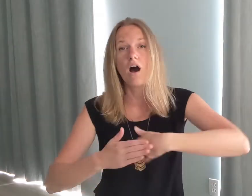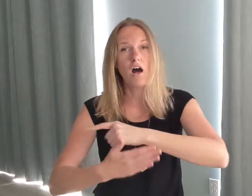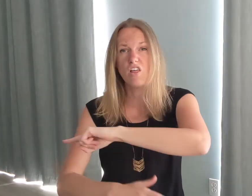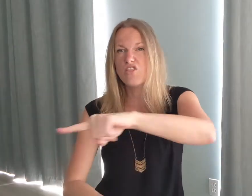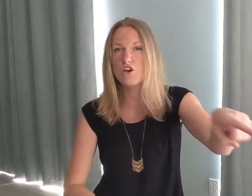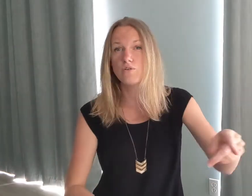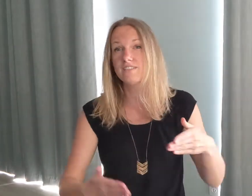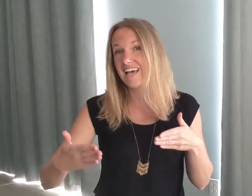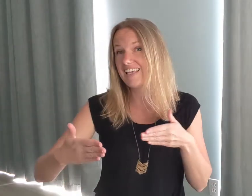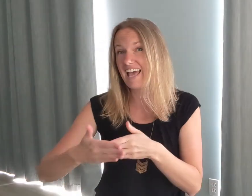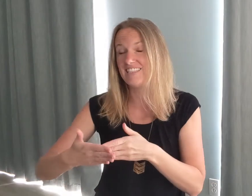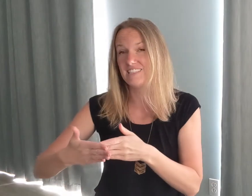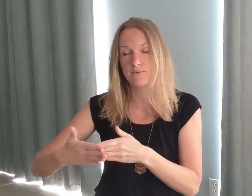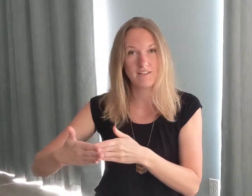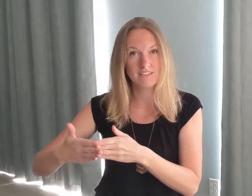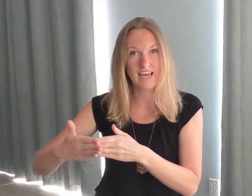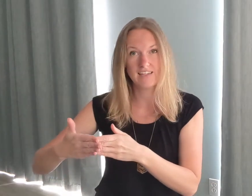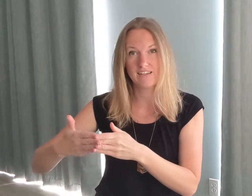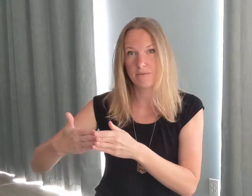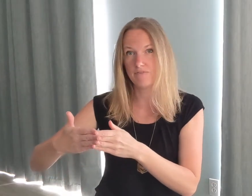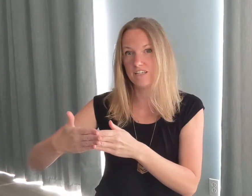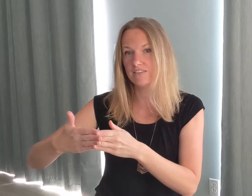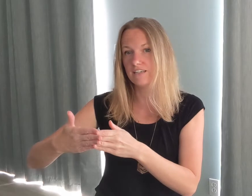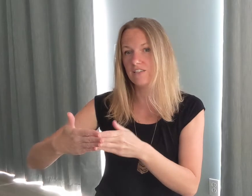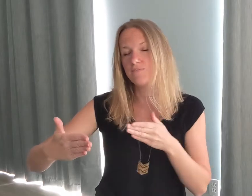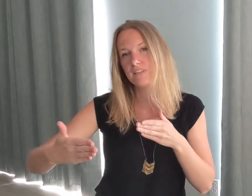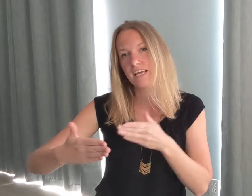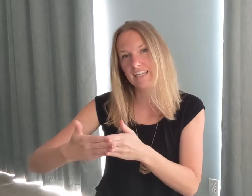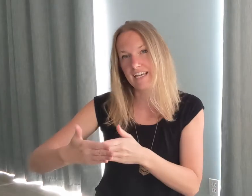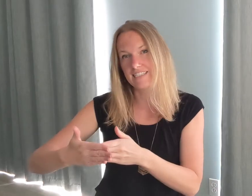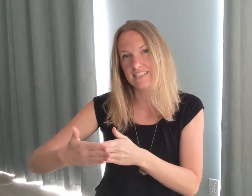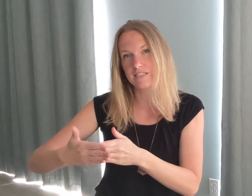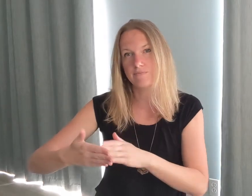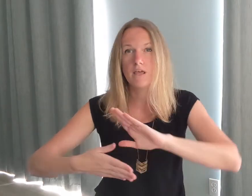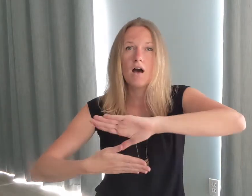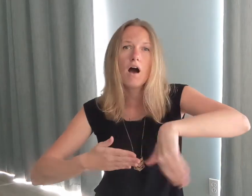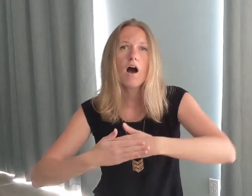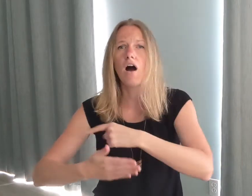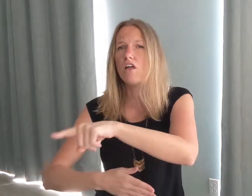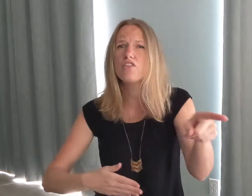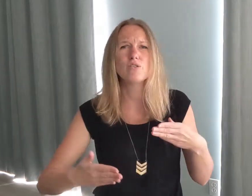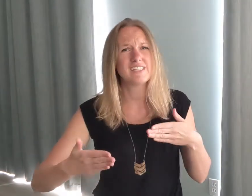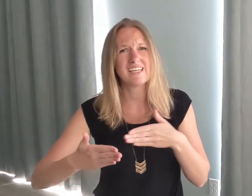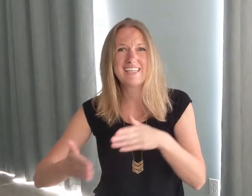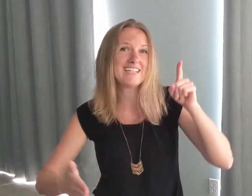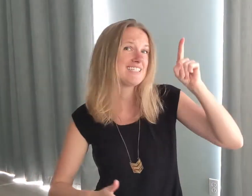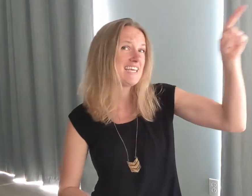all those against. We learned that a couple videos ago. Against. All those against